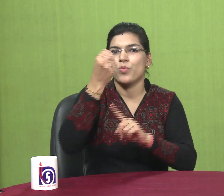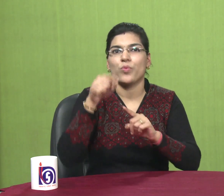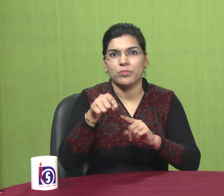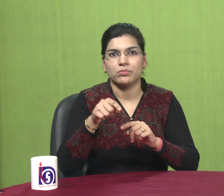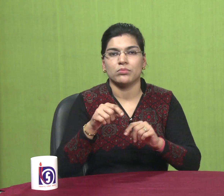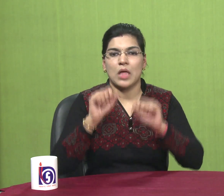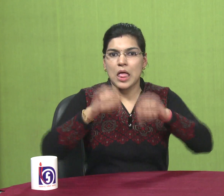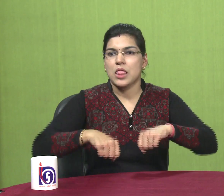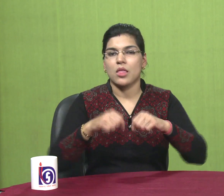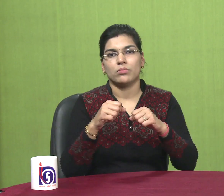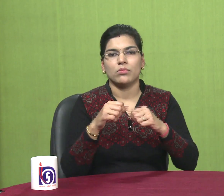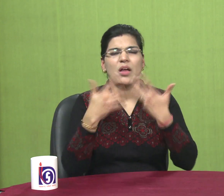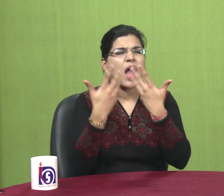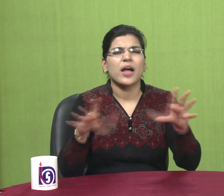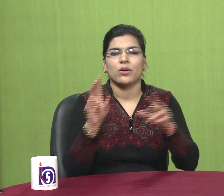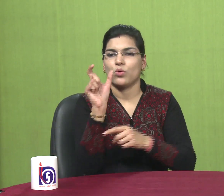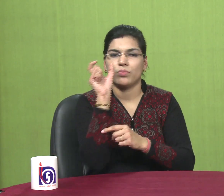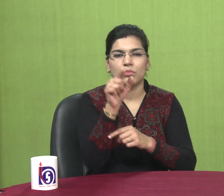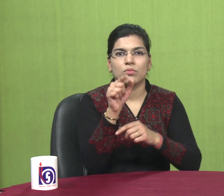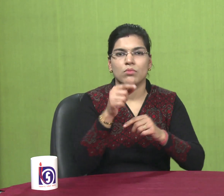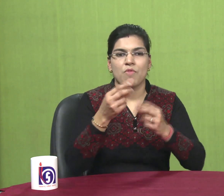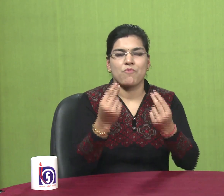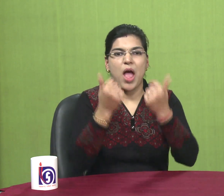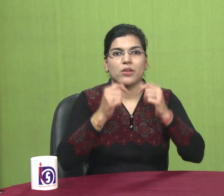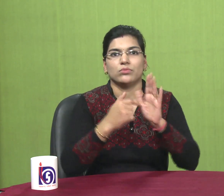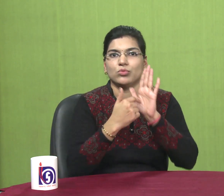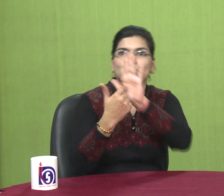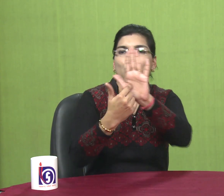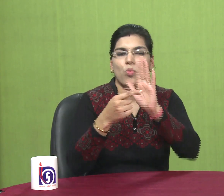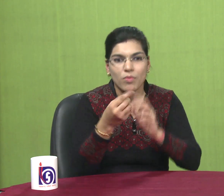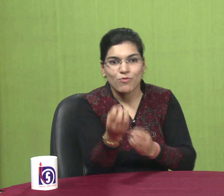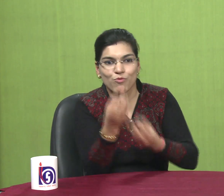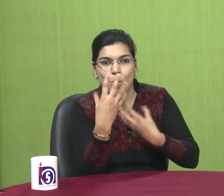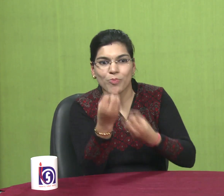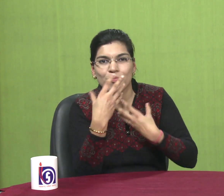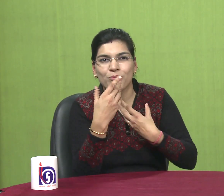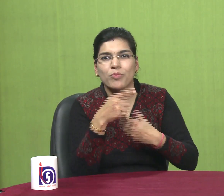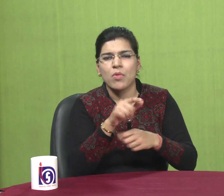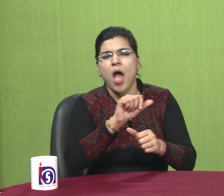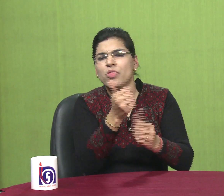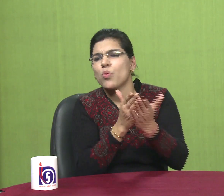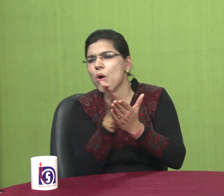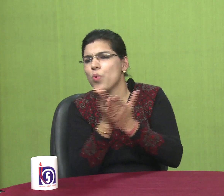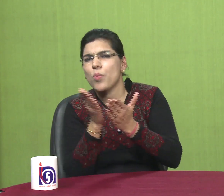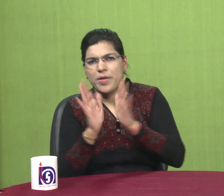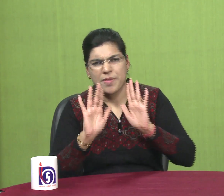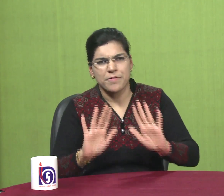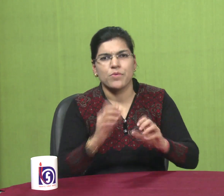Internet services. The internet is an amazing resource that provides quick access to all sorts of information.